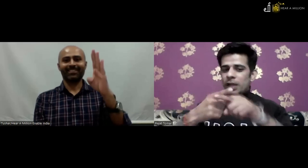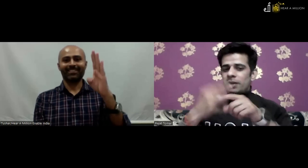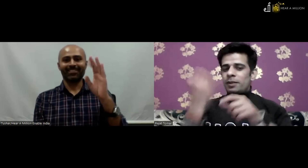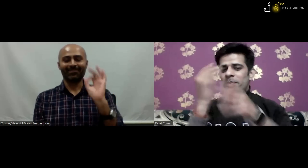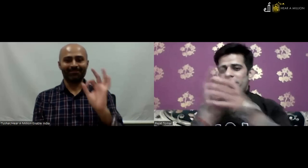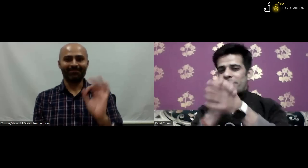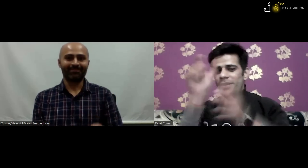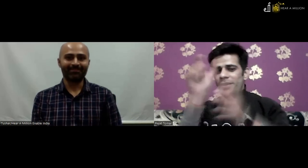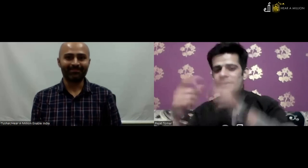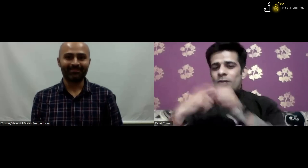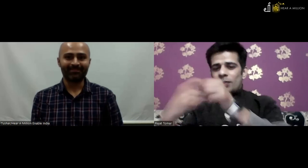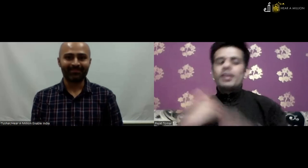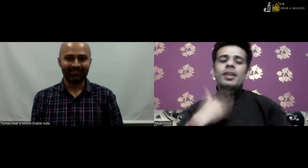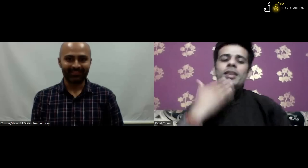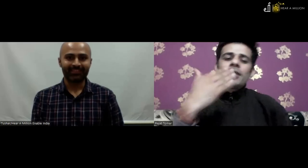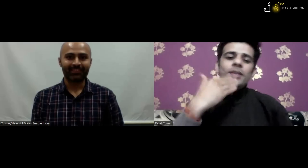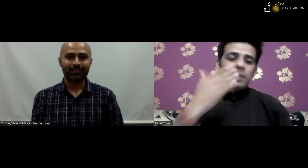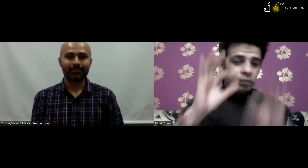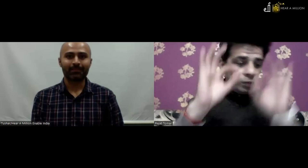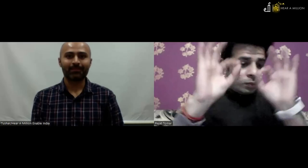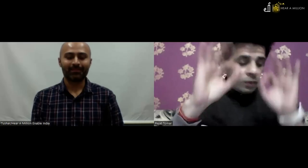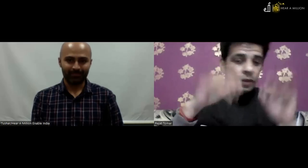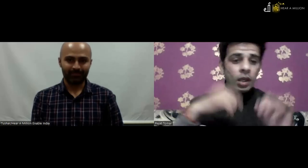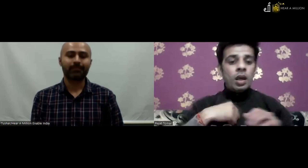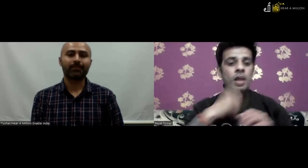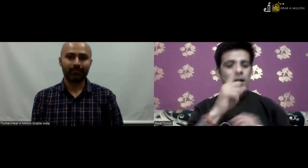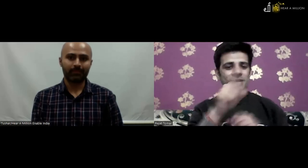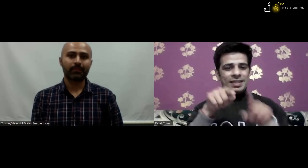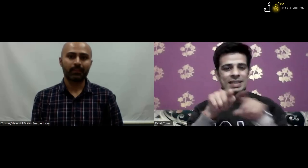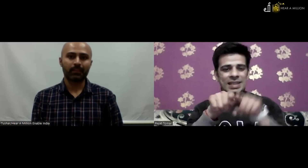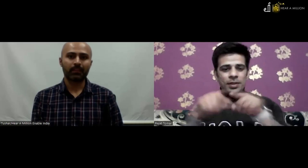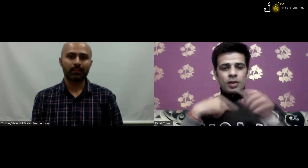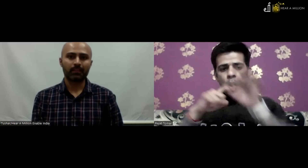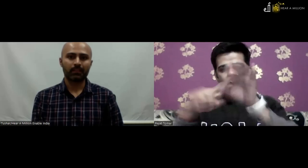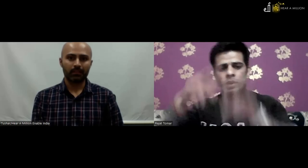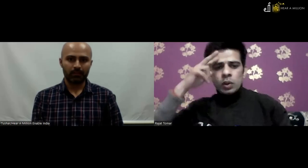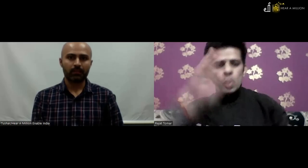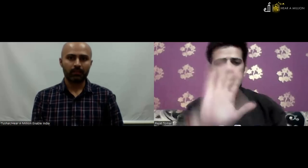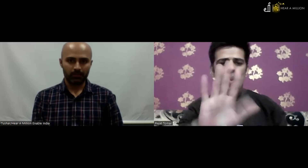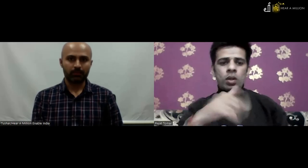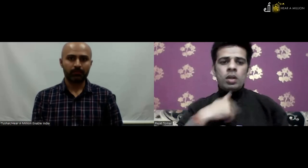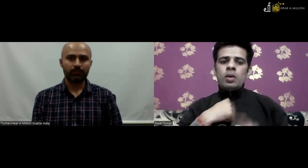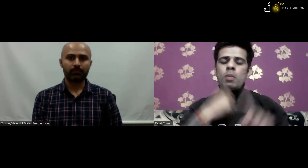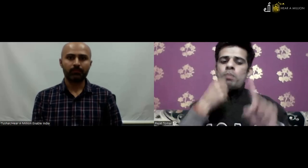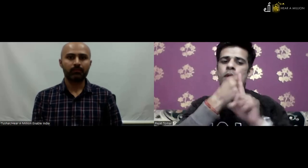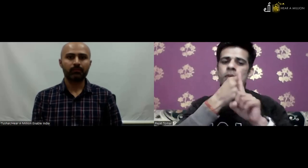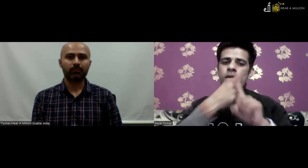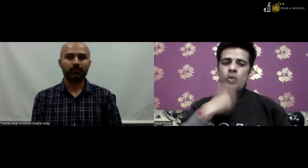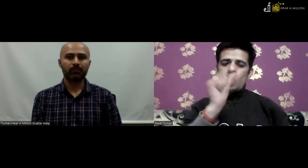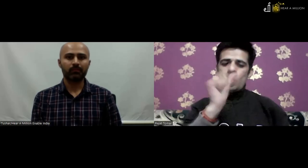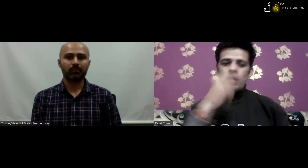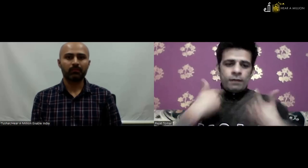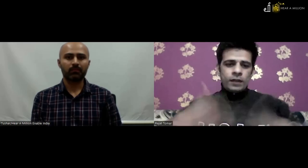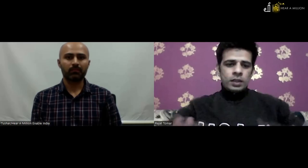Hello, Tushar. Hello, Rajat. So I know that there are a lot of questions people would like to ask.